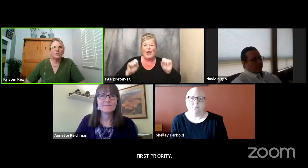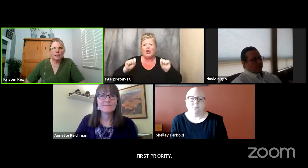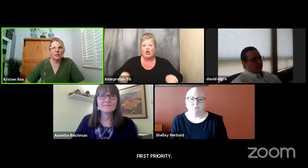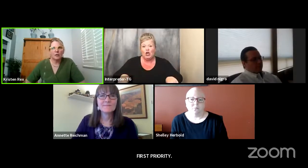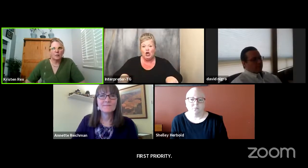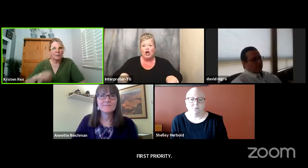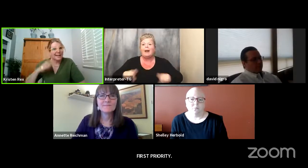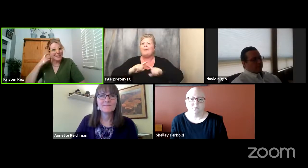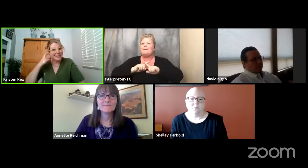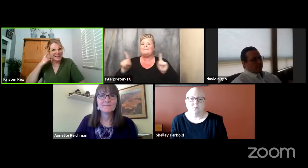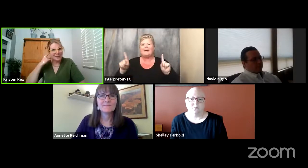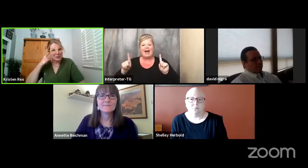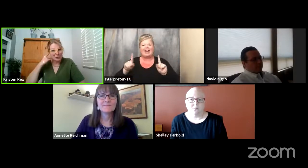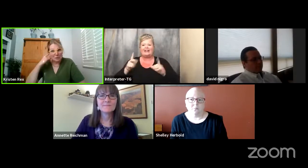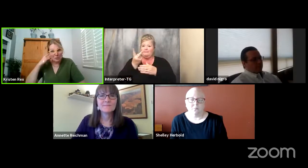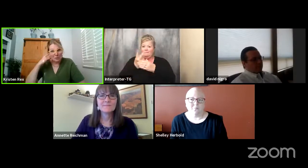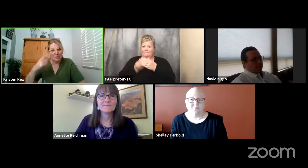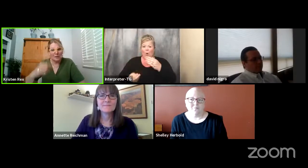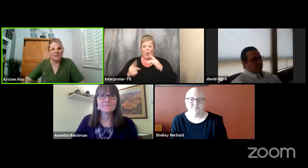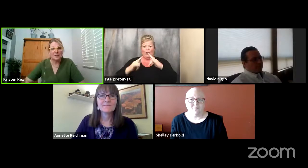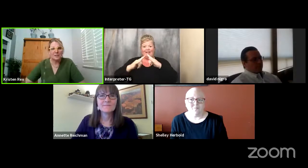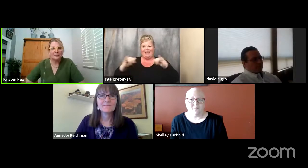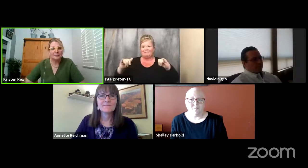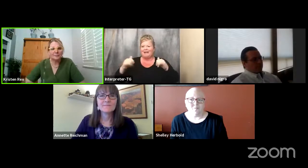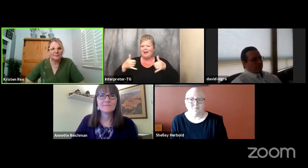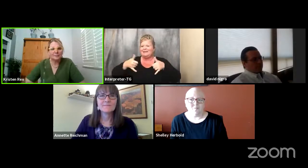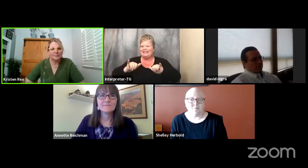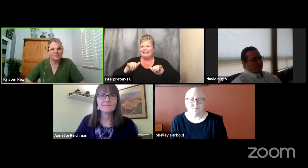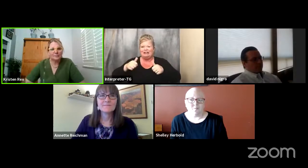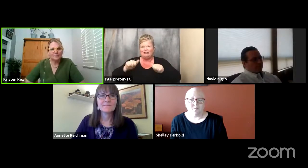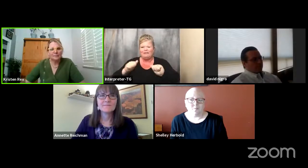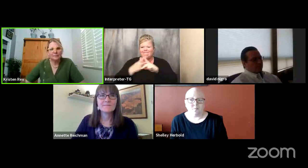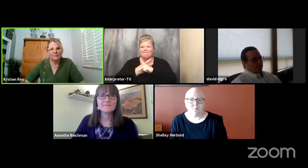to understand our capacity to do both, honestly.